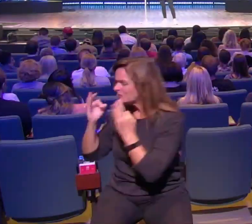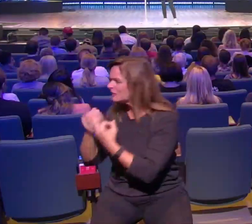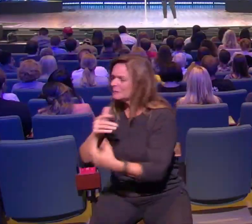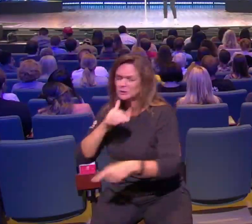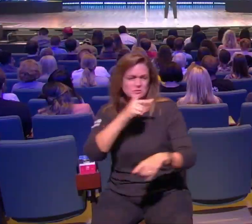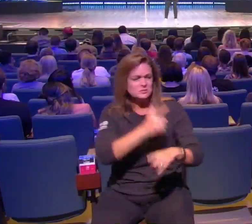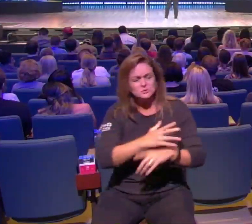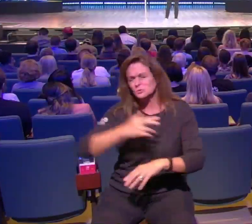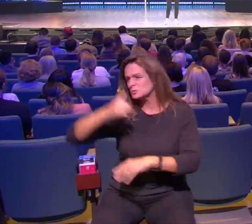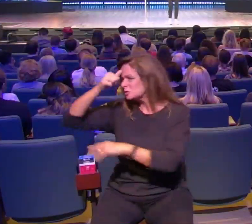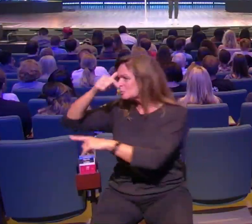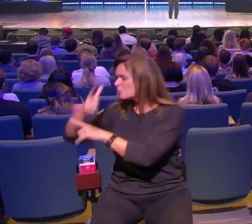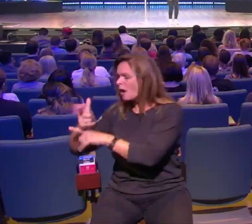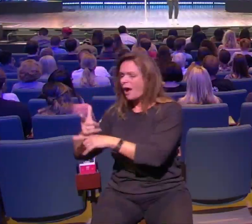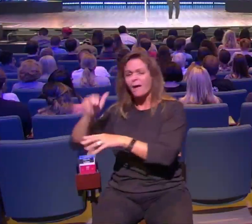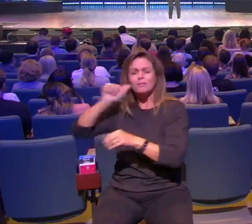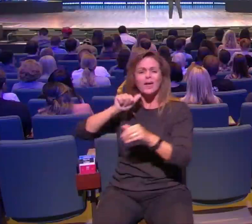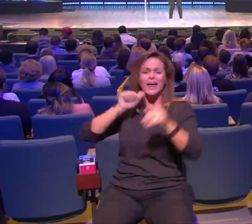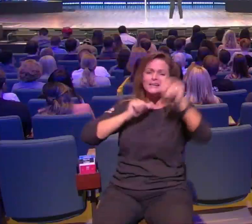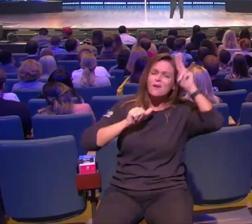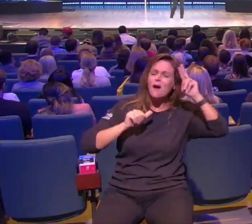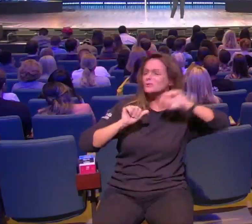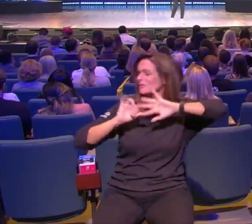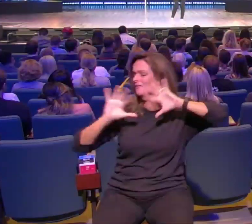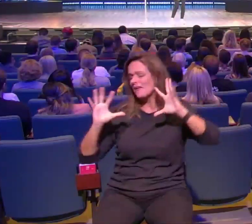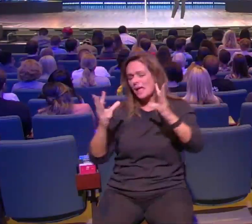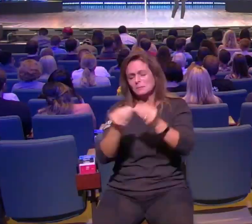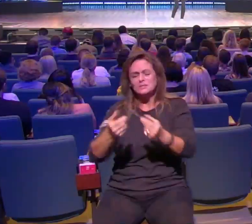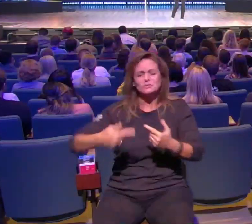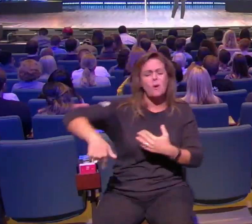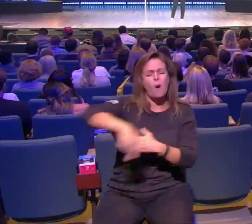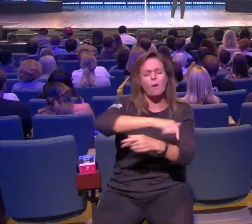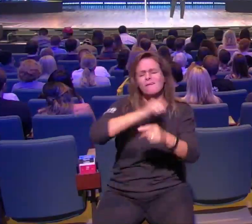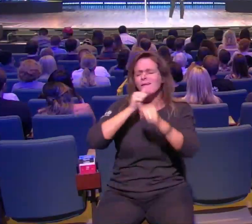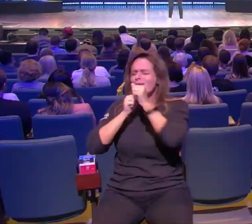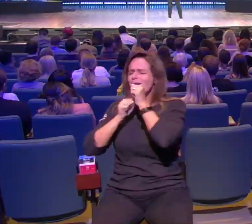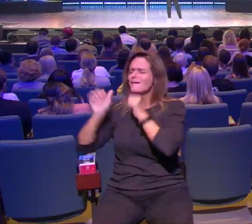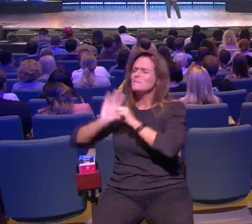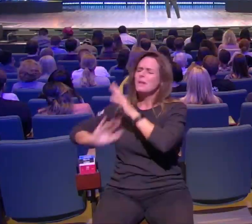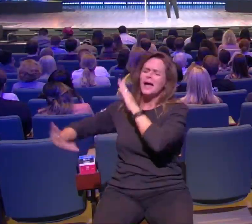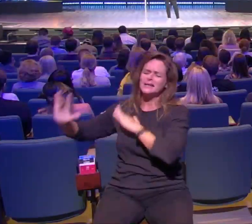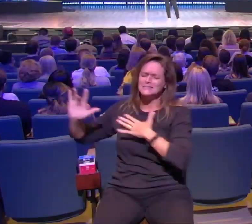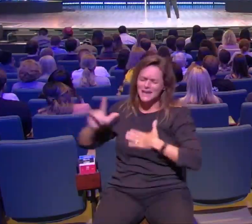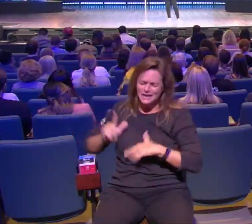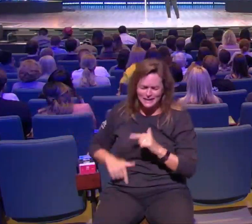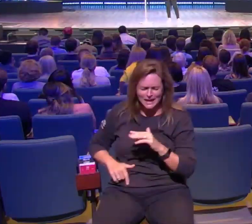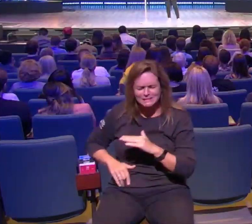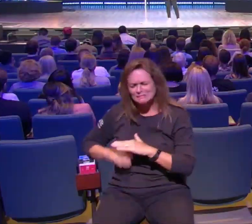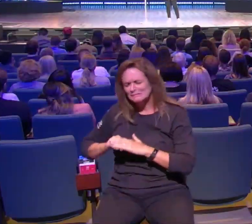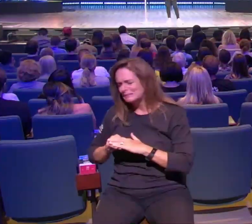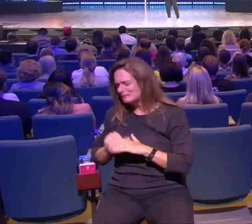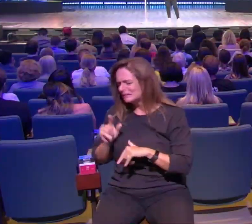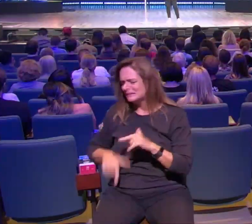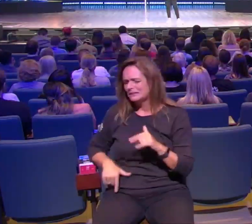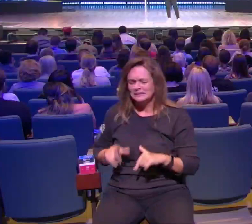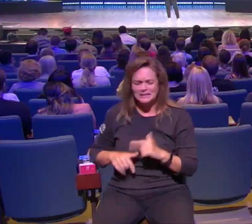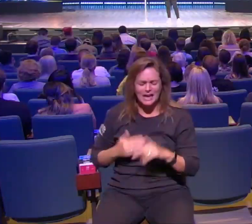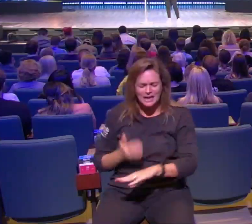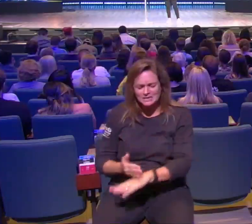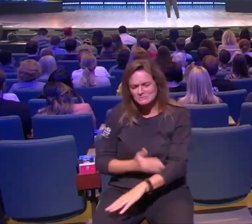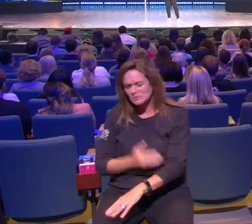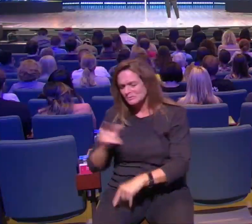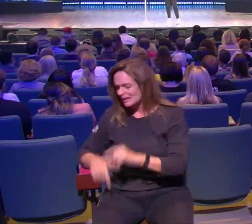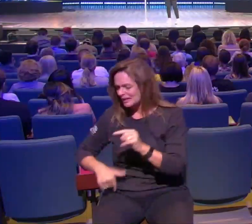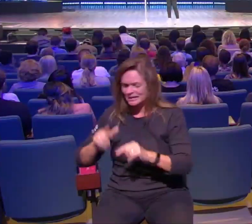many of you have been living with the pain of your past and you're thinking that this is as good as it gets. But we want you to